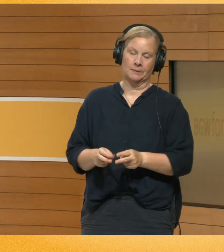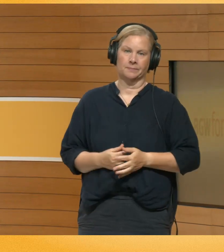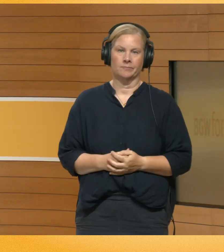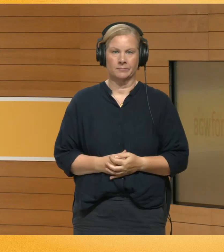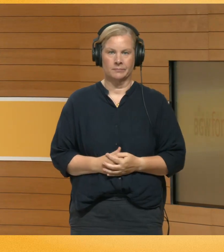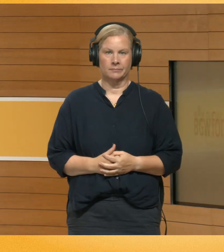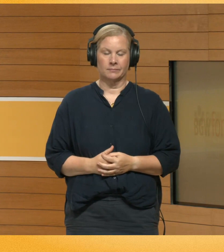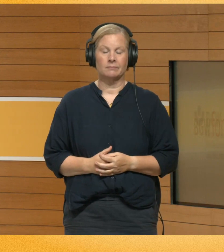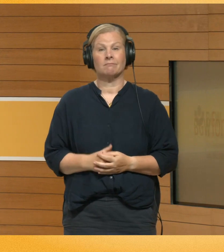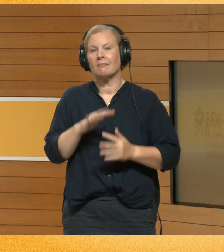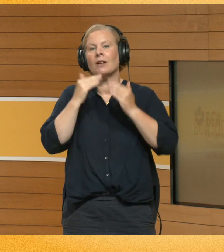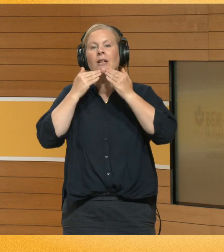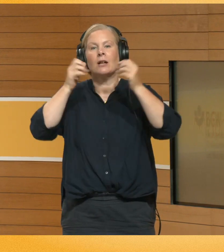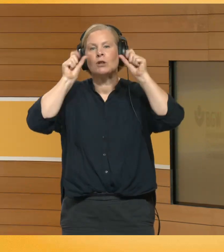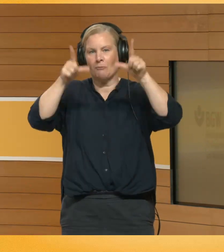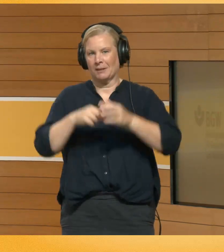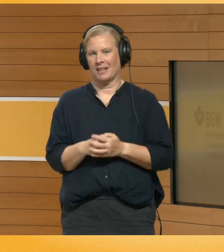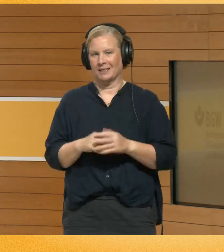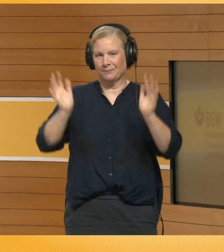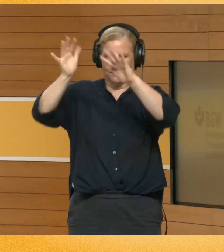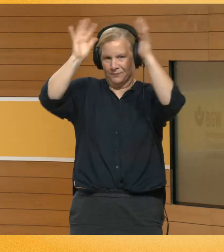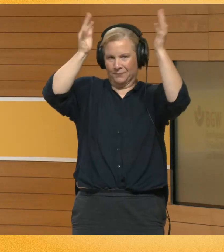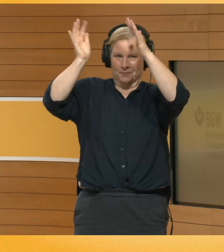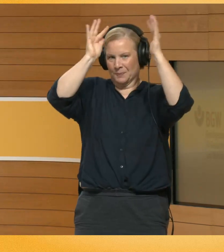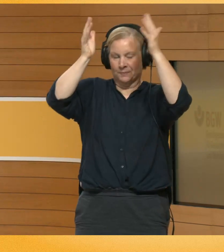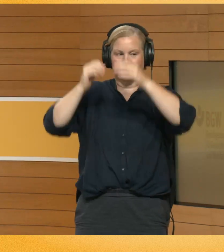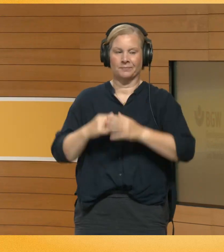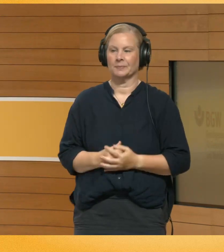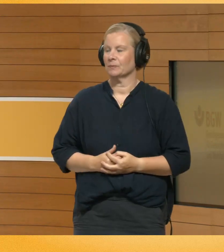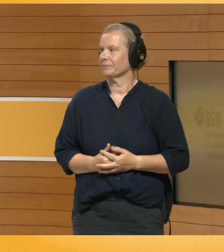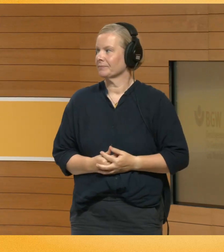stress that health care workers are bearing. Thank you.